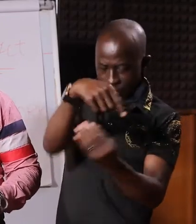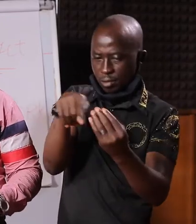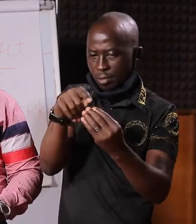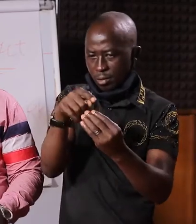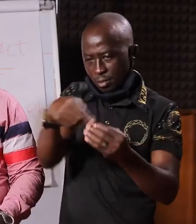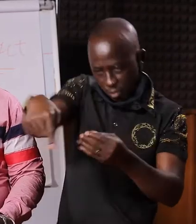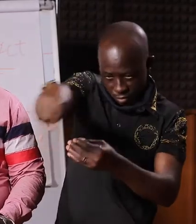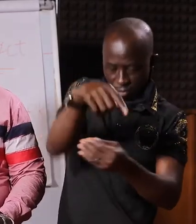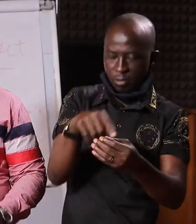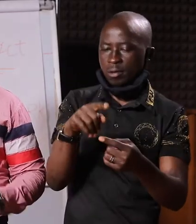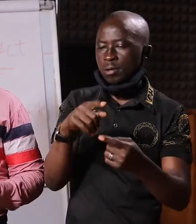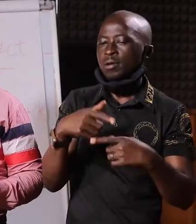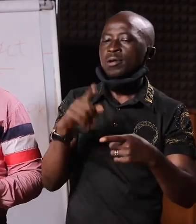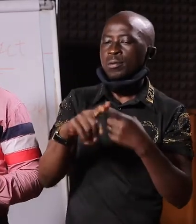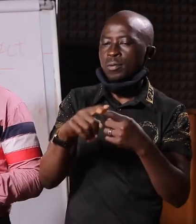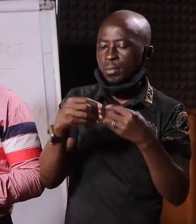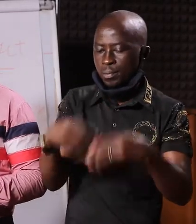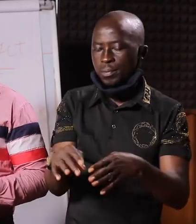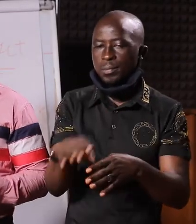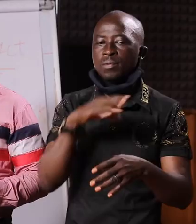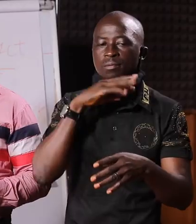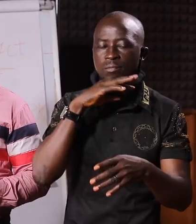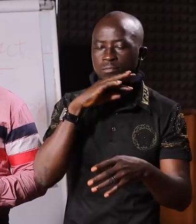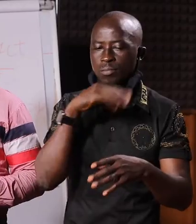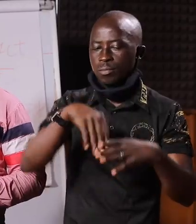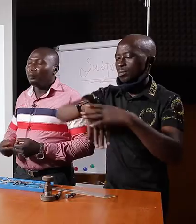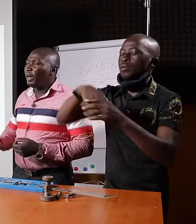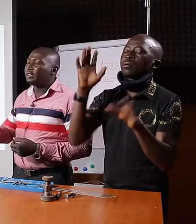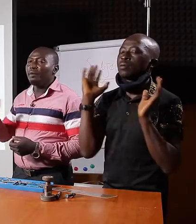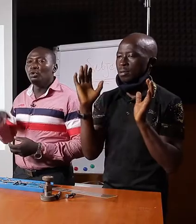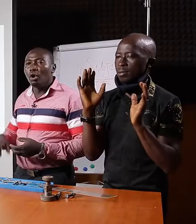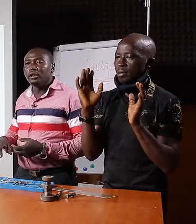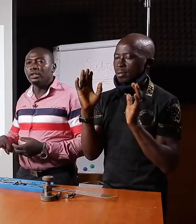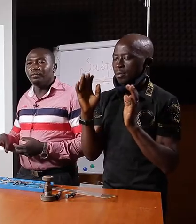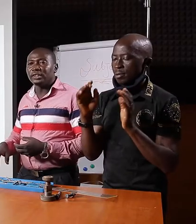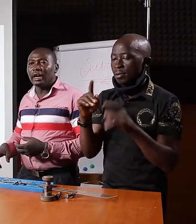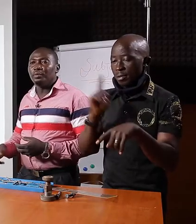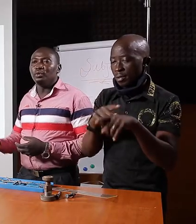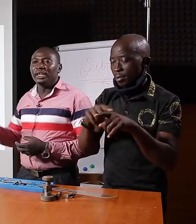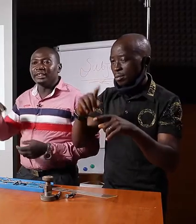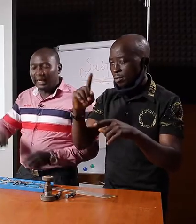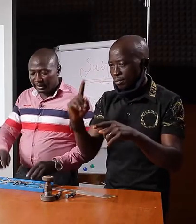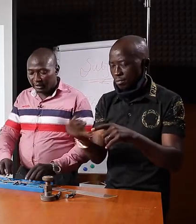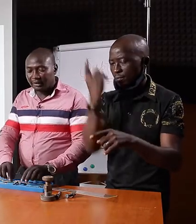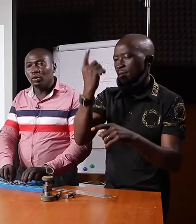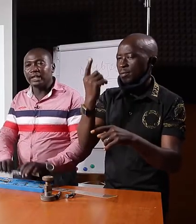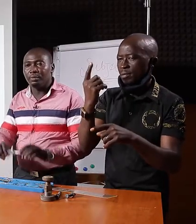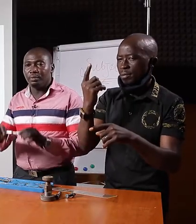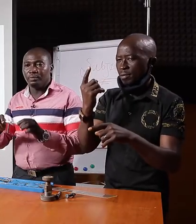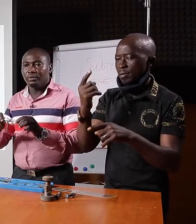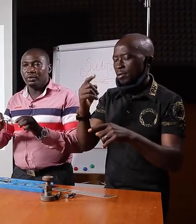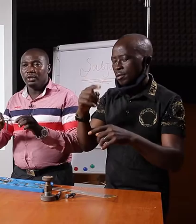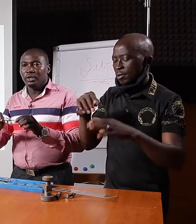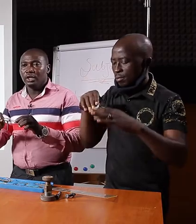relieve the chips to come out. By the time you run the first tap, you insert the second